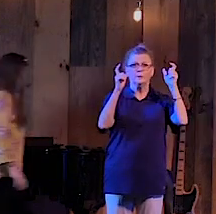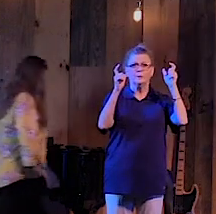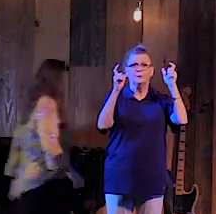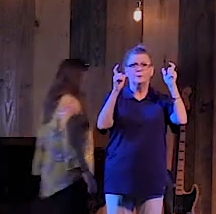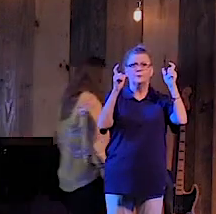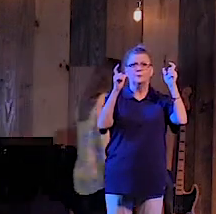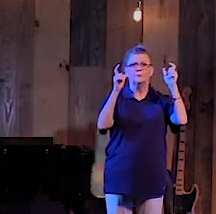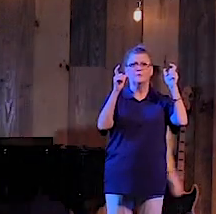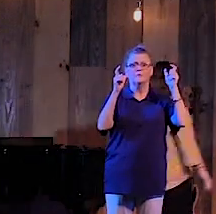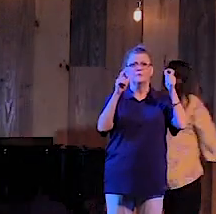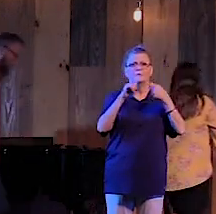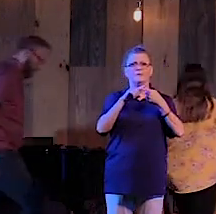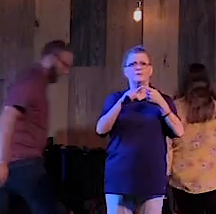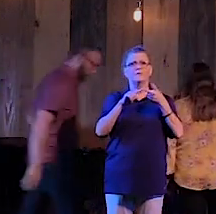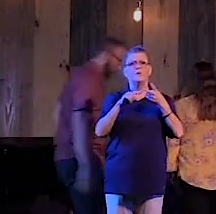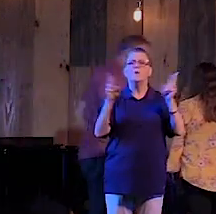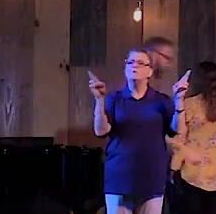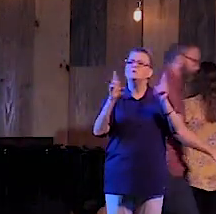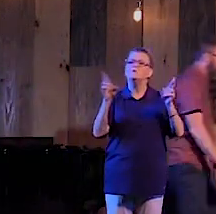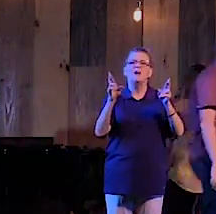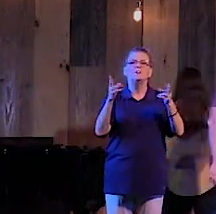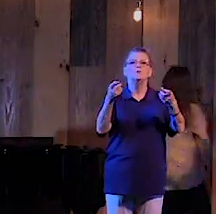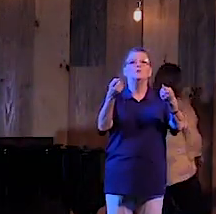Are you ready to come home?